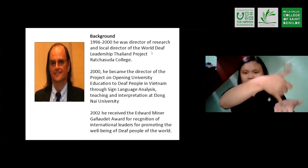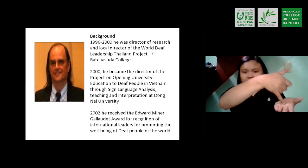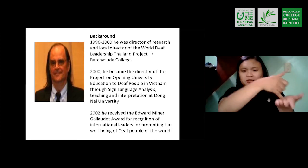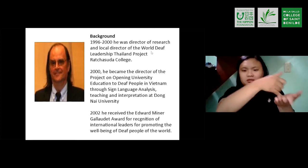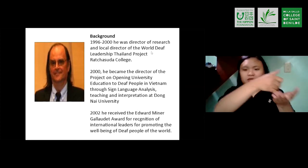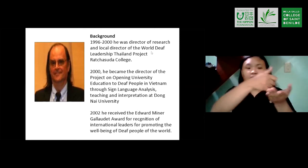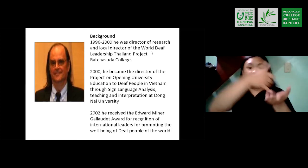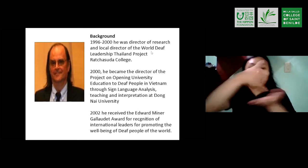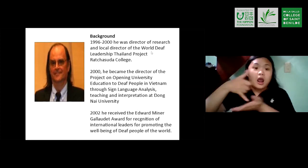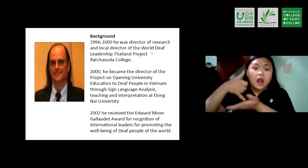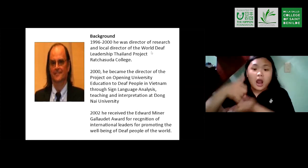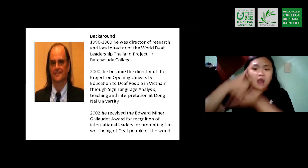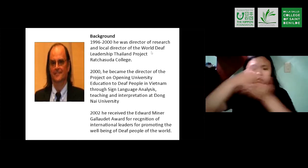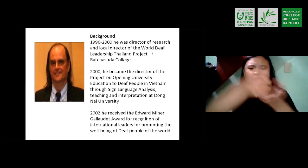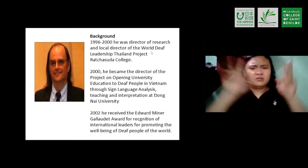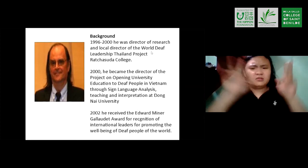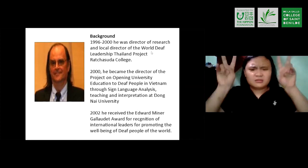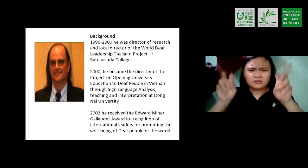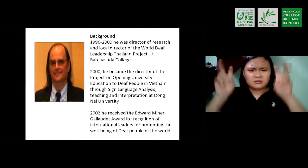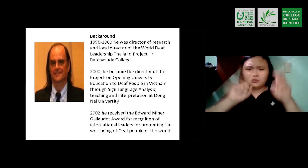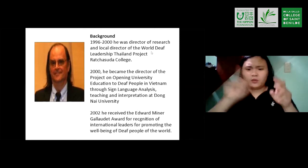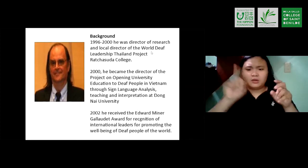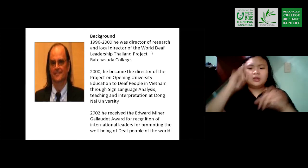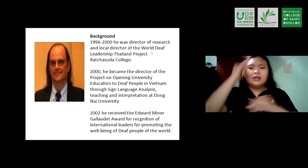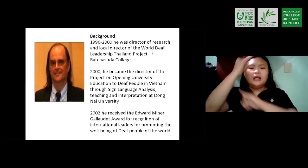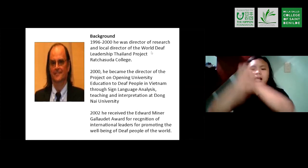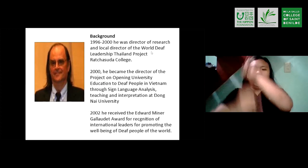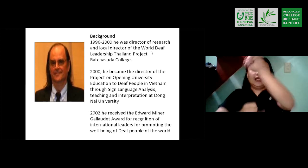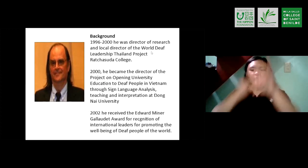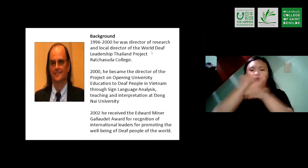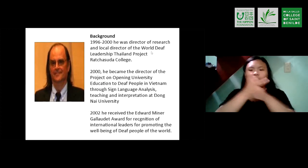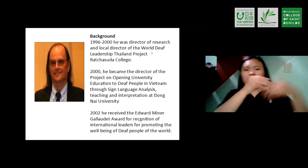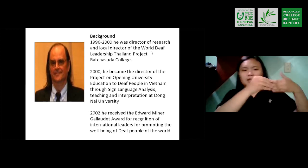Dr. Woody got an award,